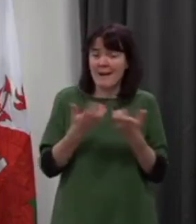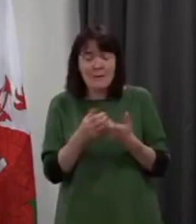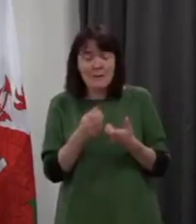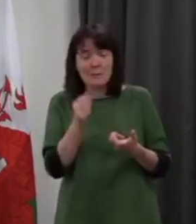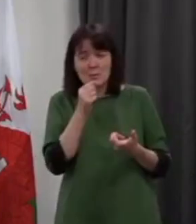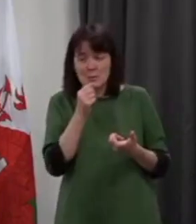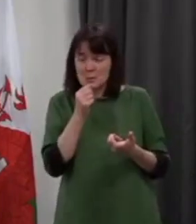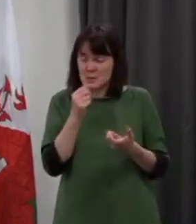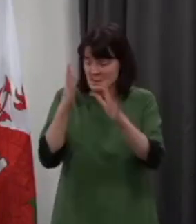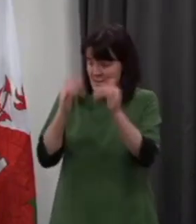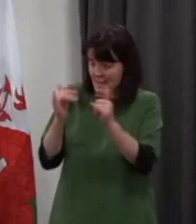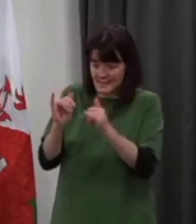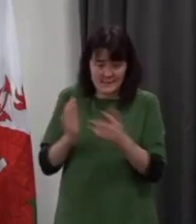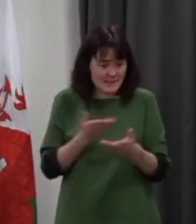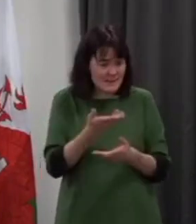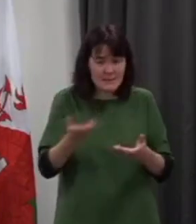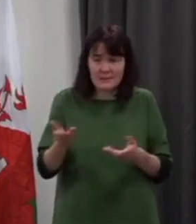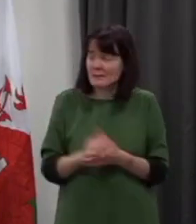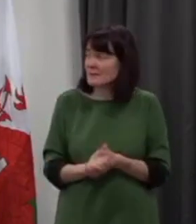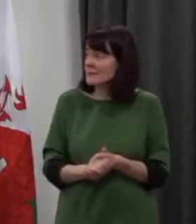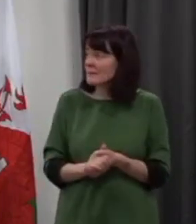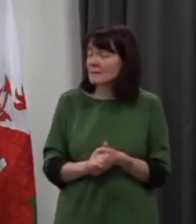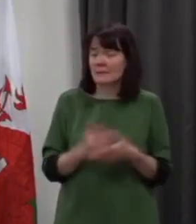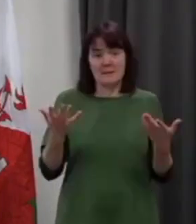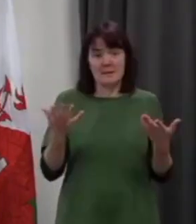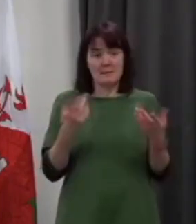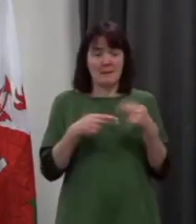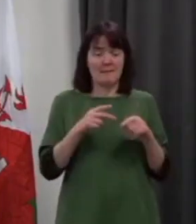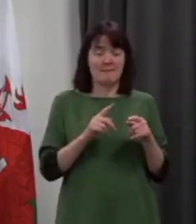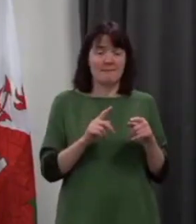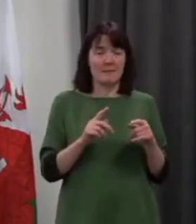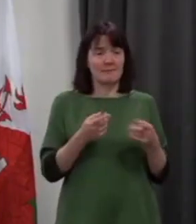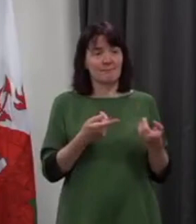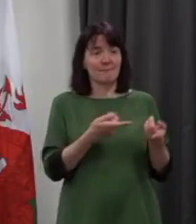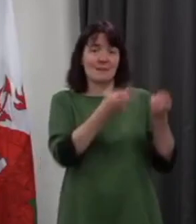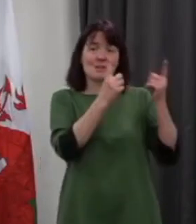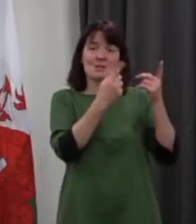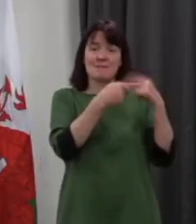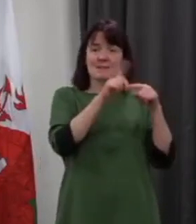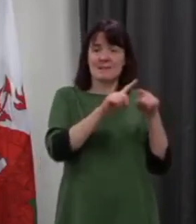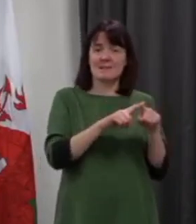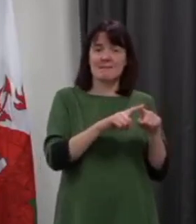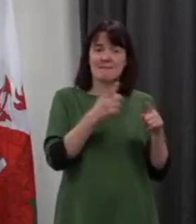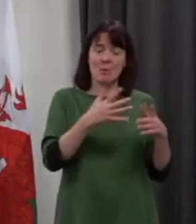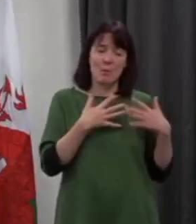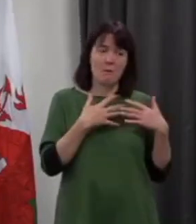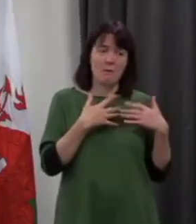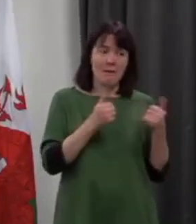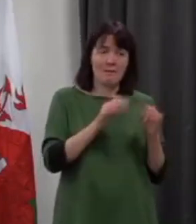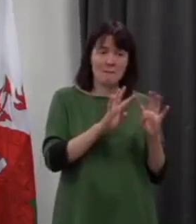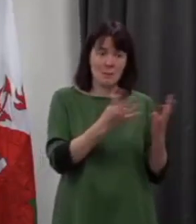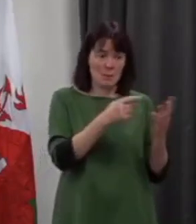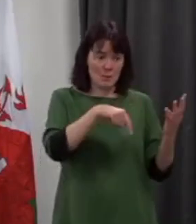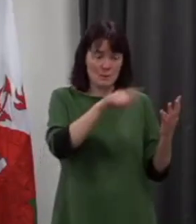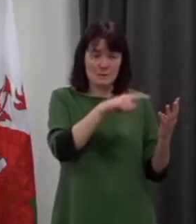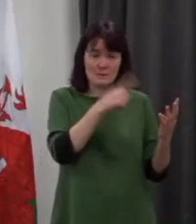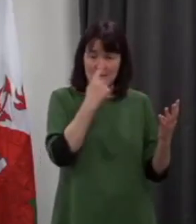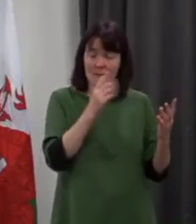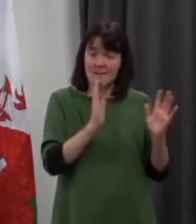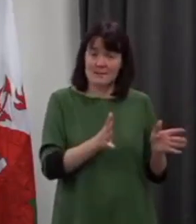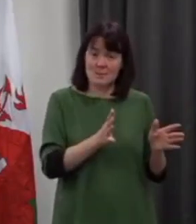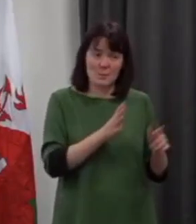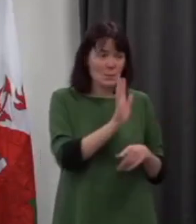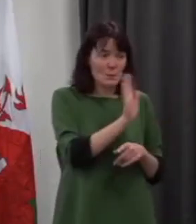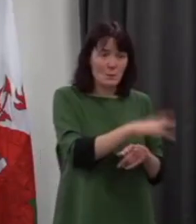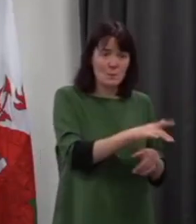equally, can you imagine if the Chief Executive of a health board is out of the workplace and not able to function as effectively as they need to be,